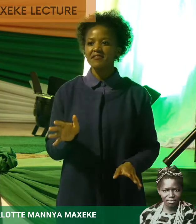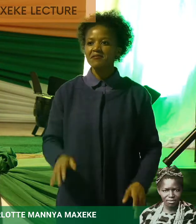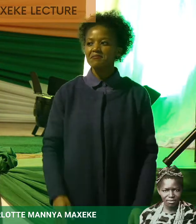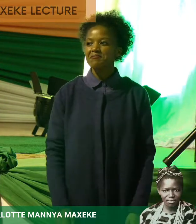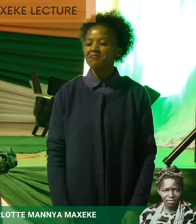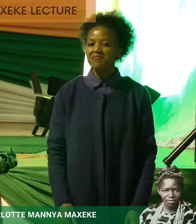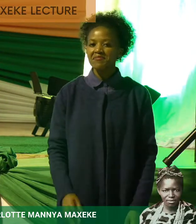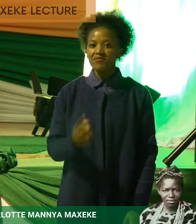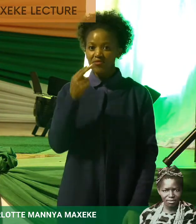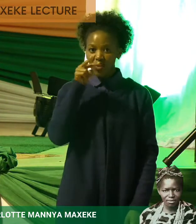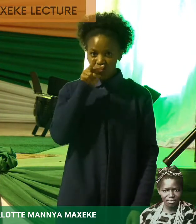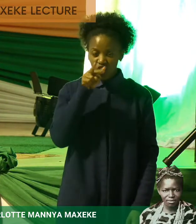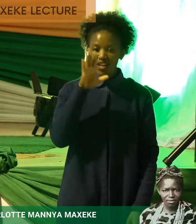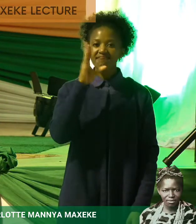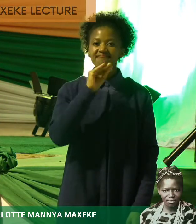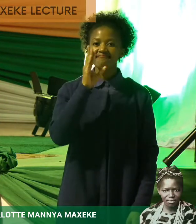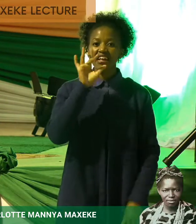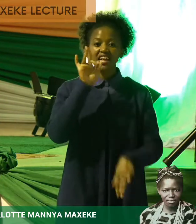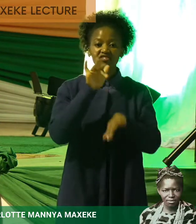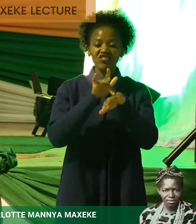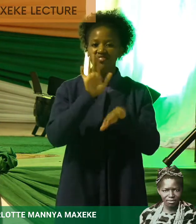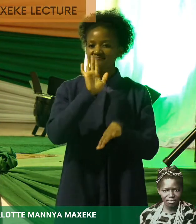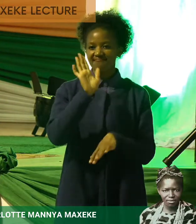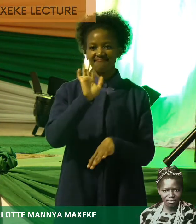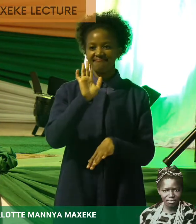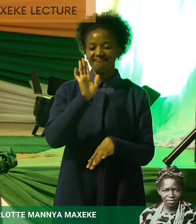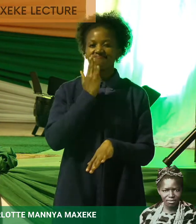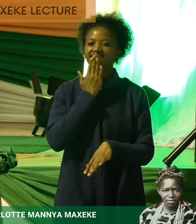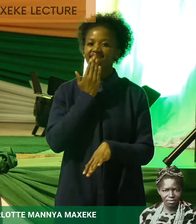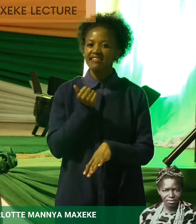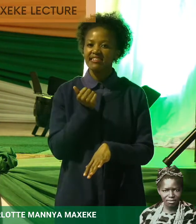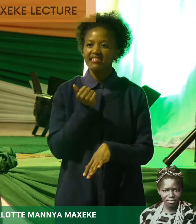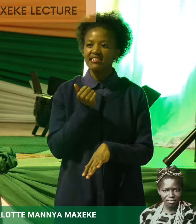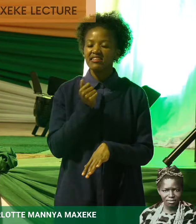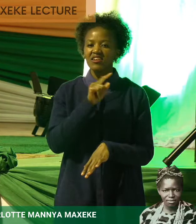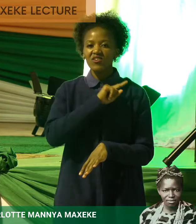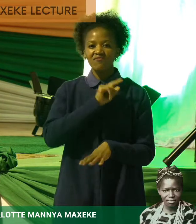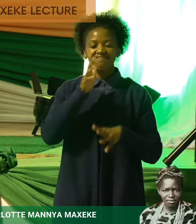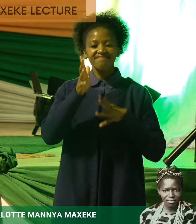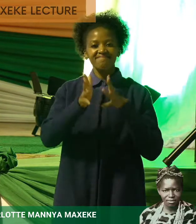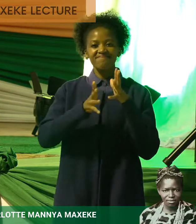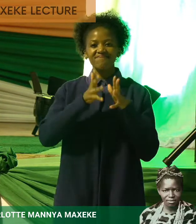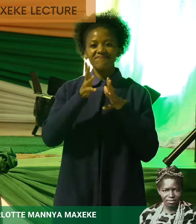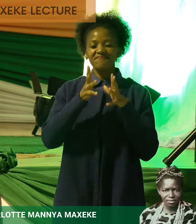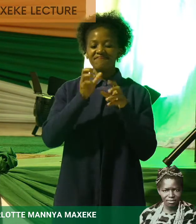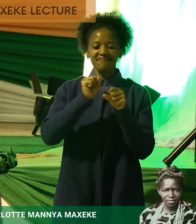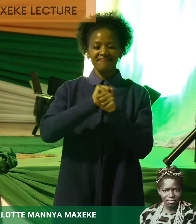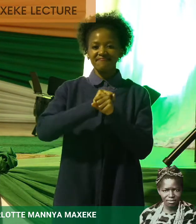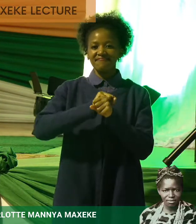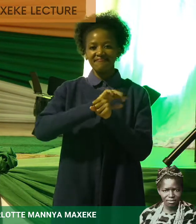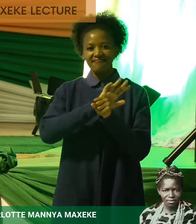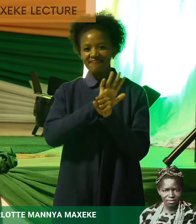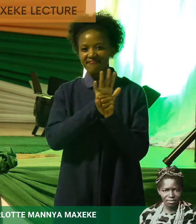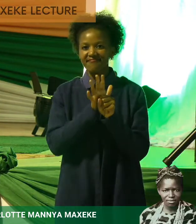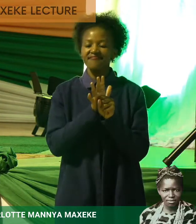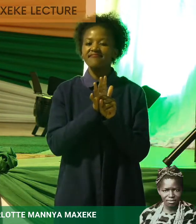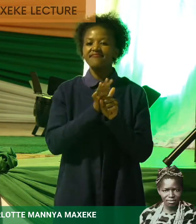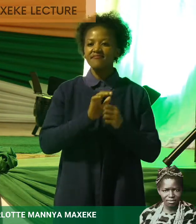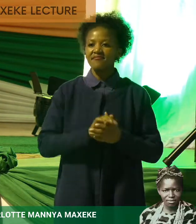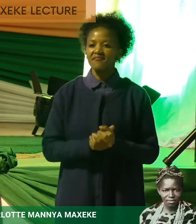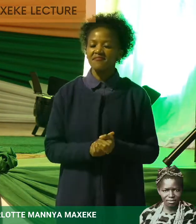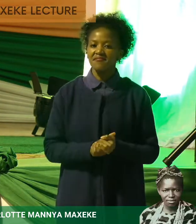uthethe ujonge kuyo kodwa ungayiphathi ngesandla. Sisalumkele lo mcimbi lapha phandle ingathi uza